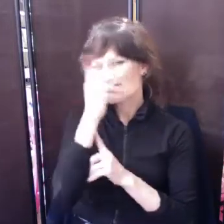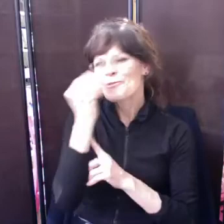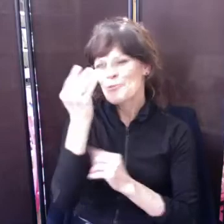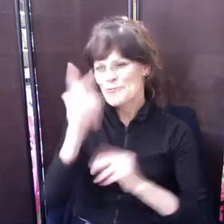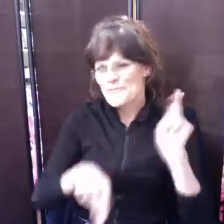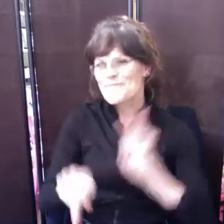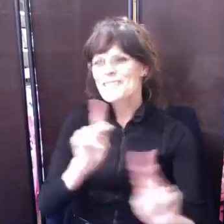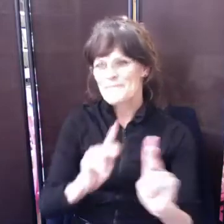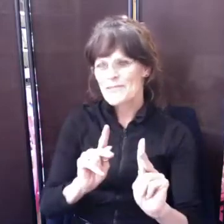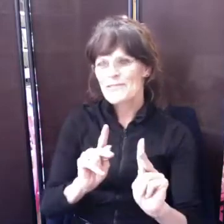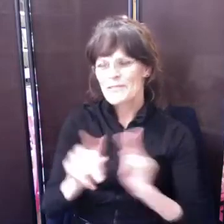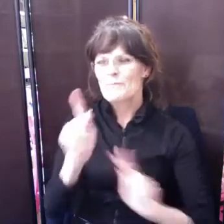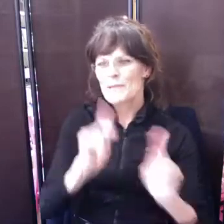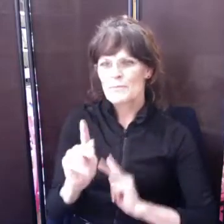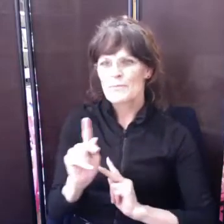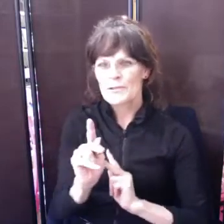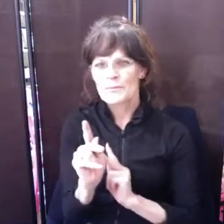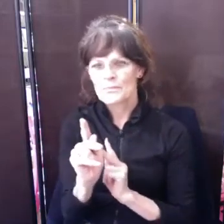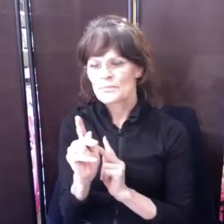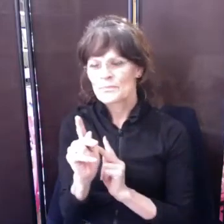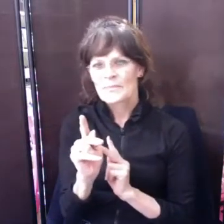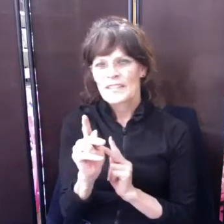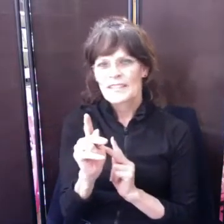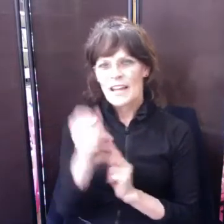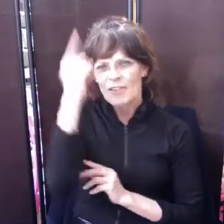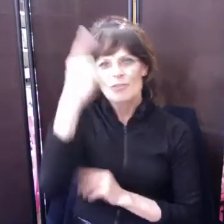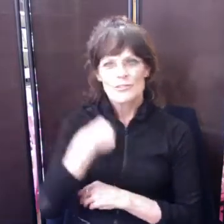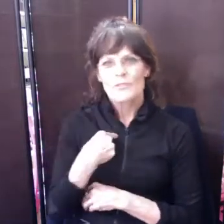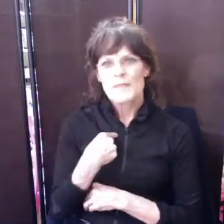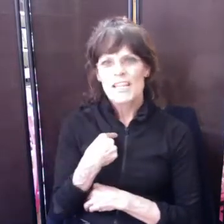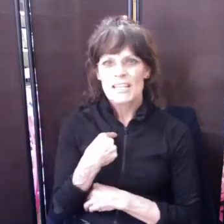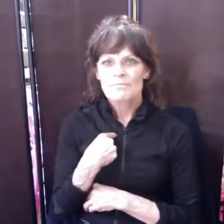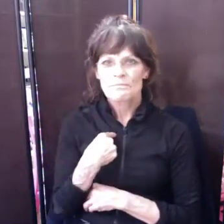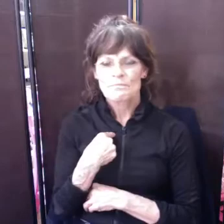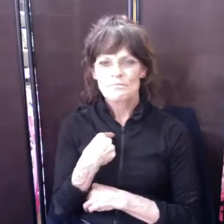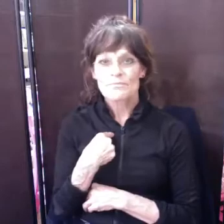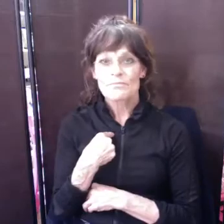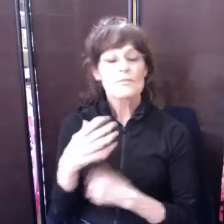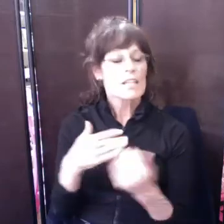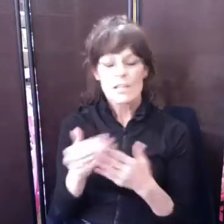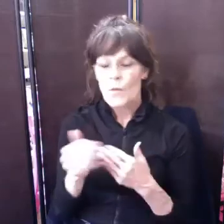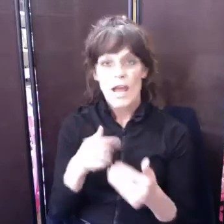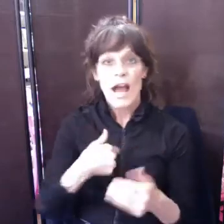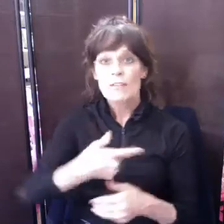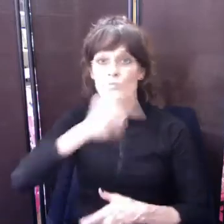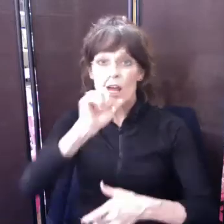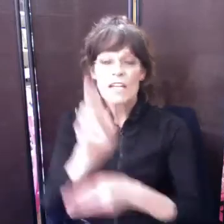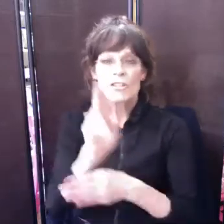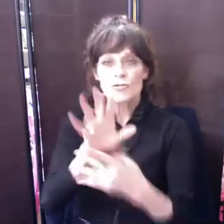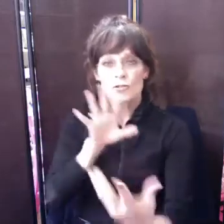who relentlessly understood me. And anyway, I drank and used for a total of 12 years. That's all